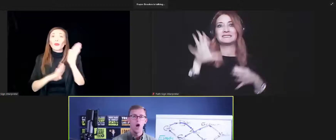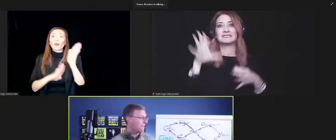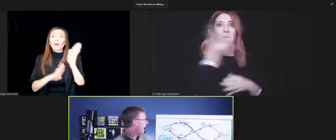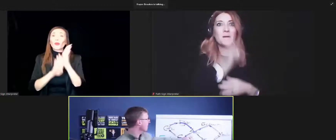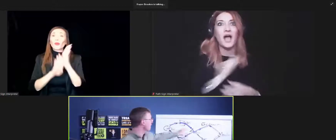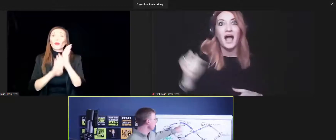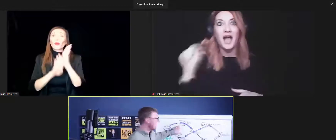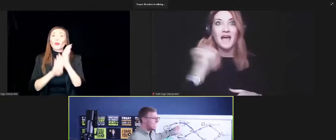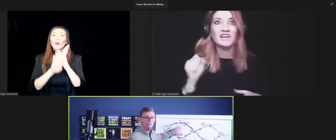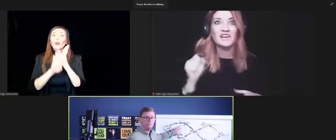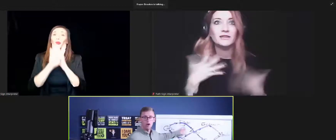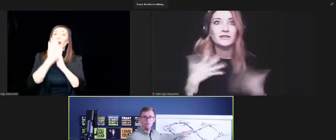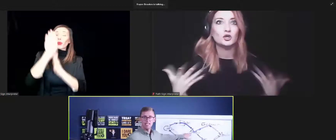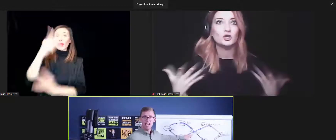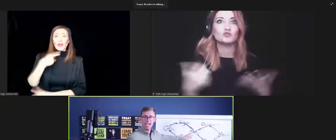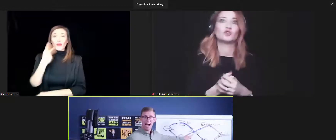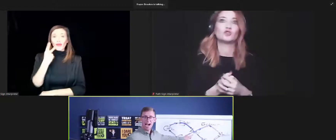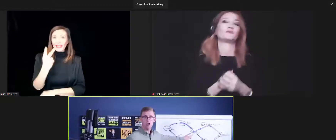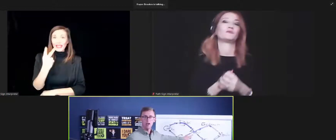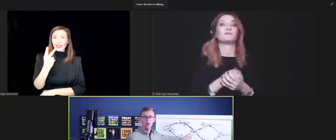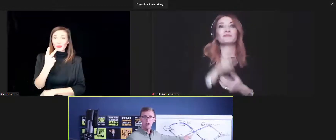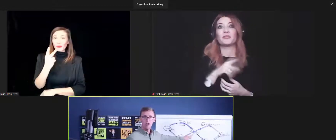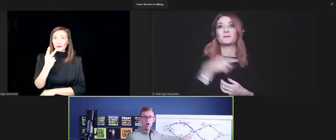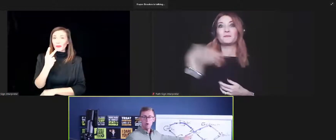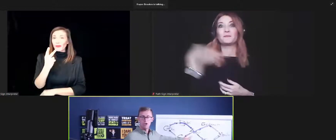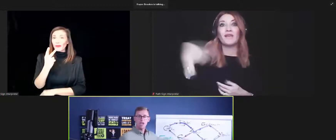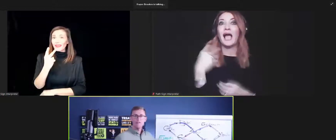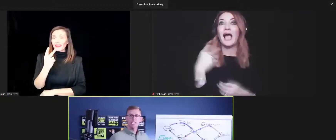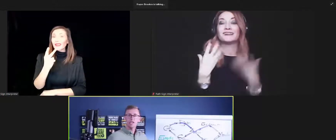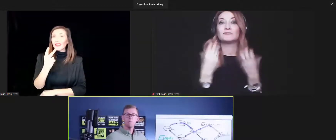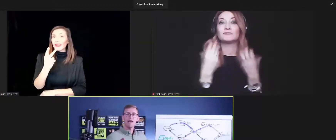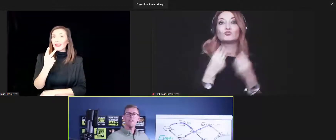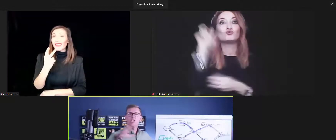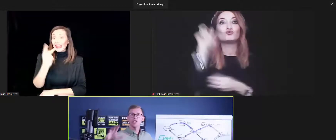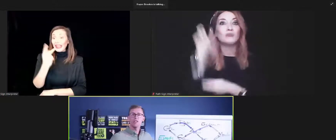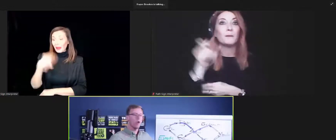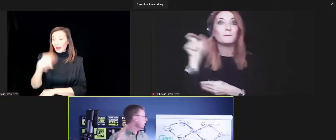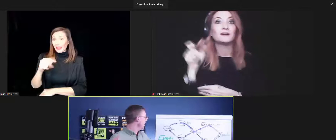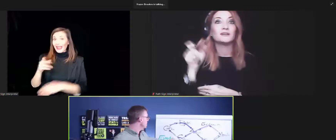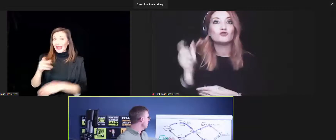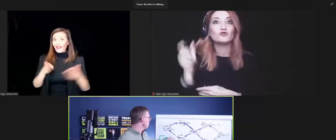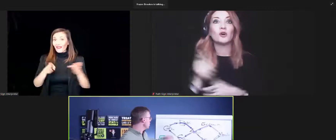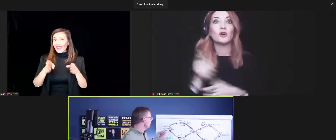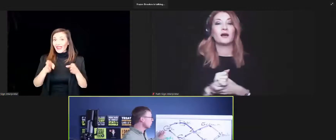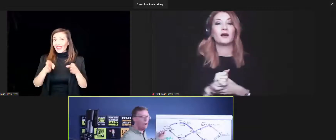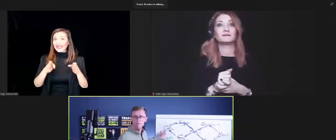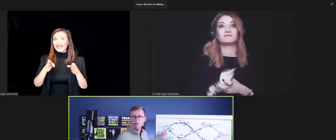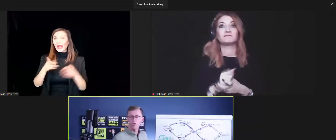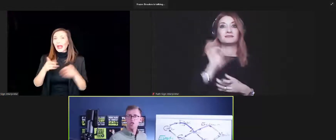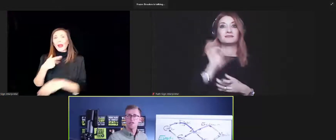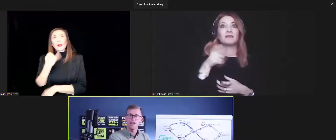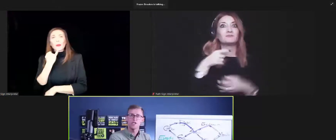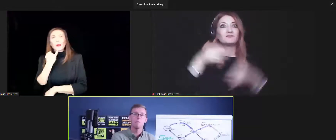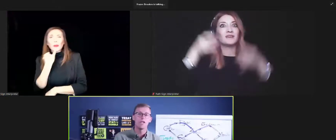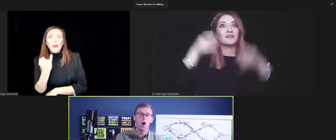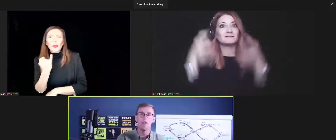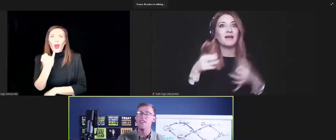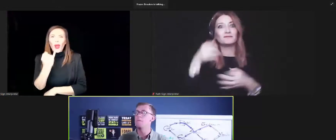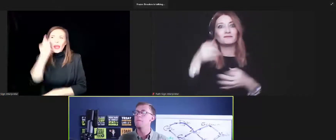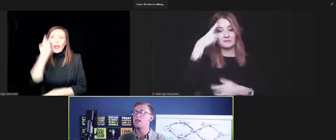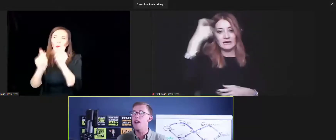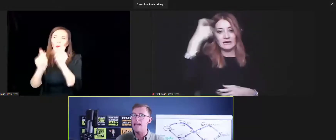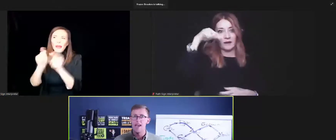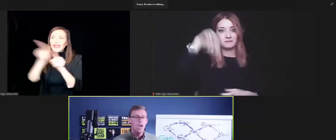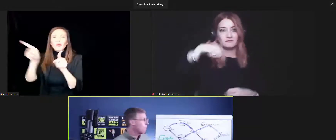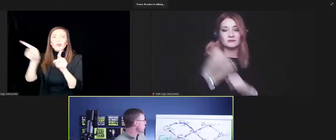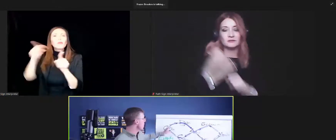you have had the belief enough to take action, which has gathered experience in the organization and confidence that this can be done and this can